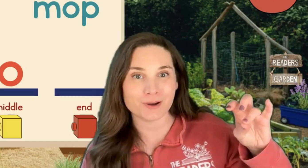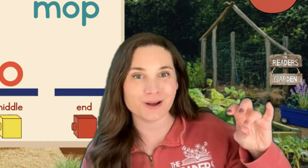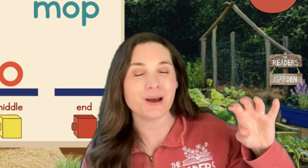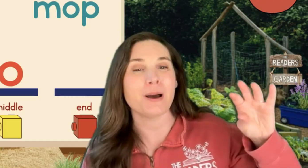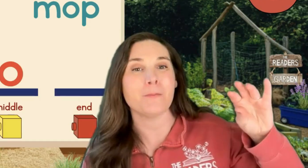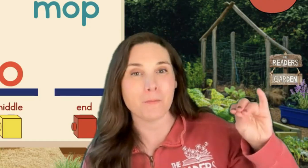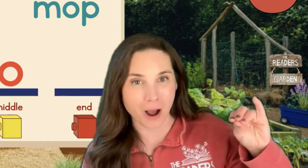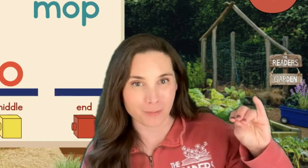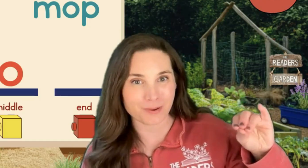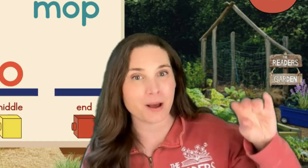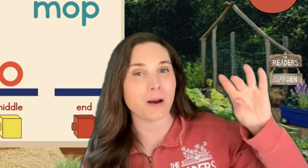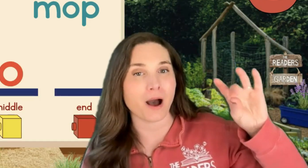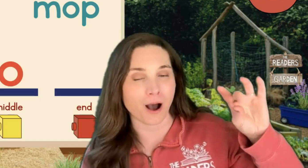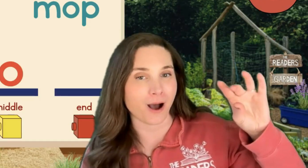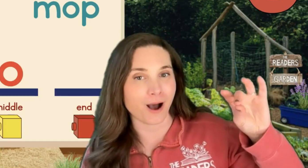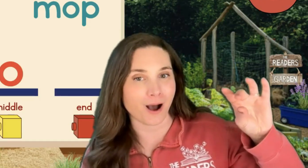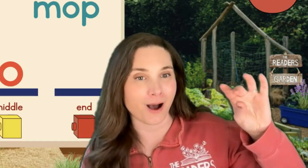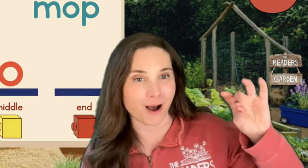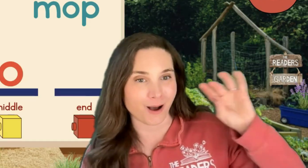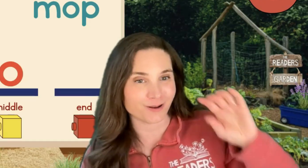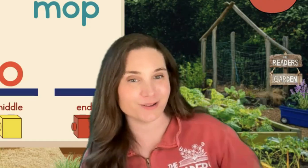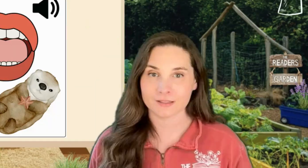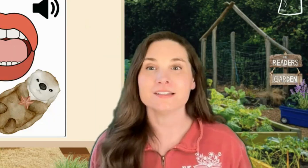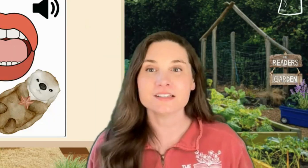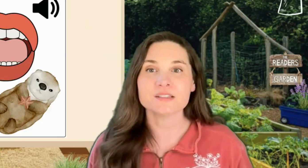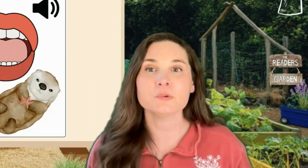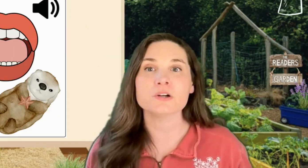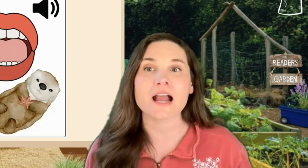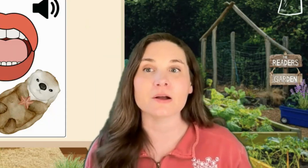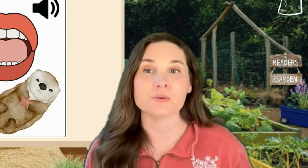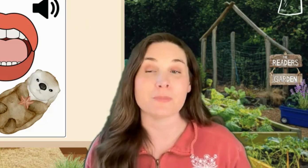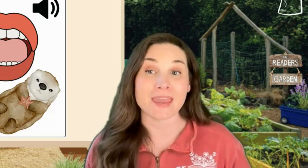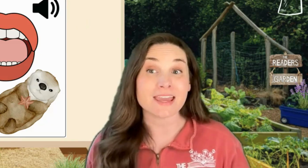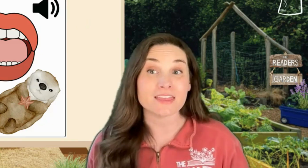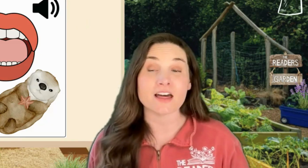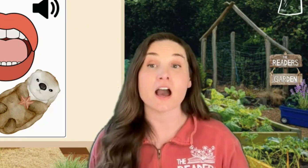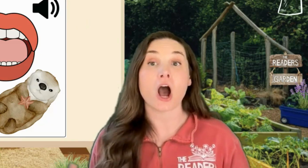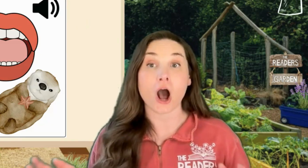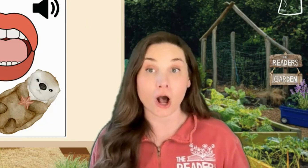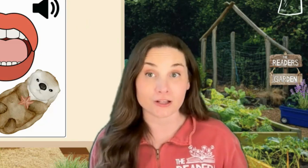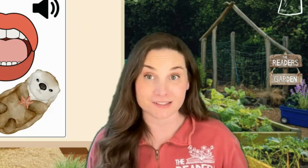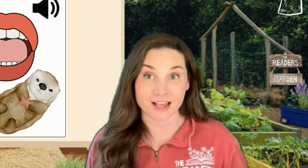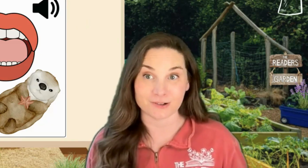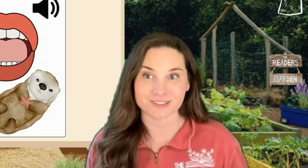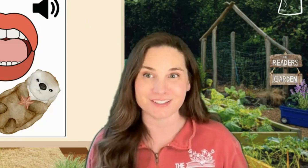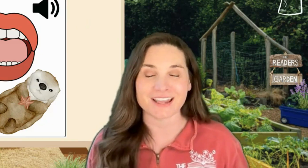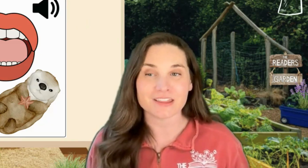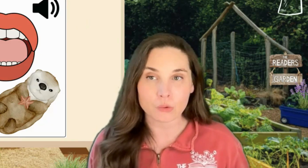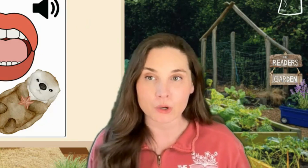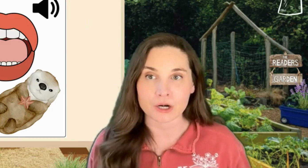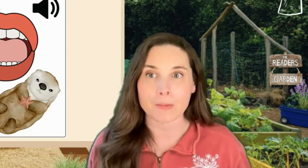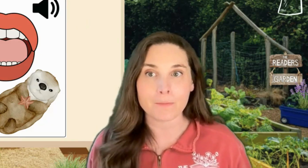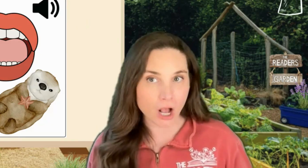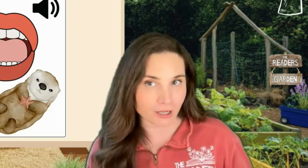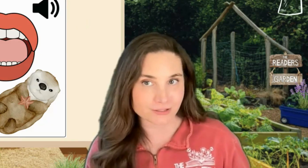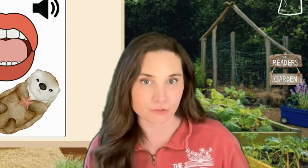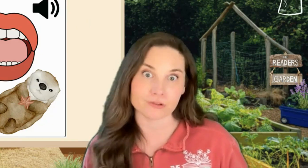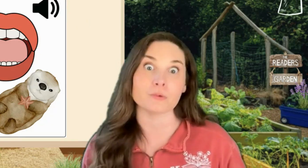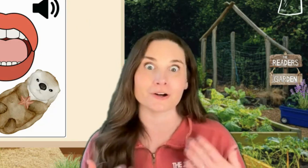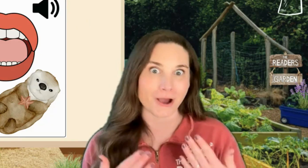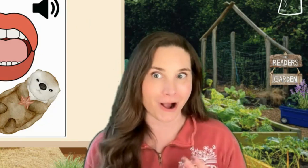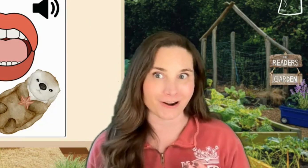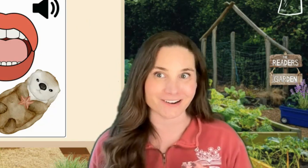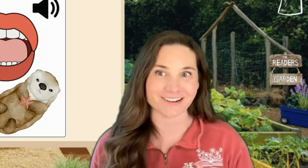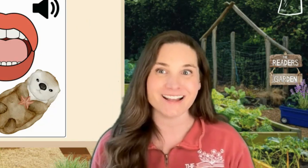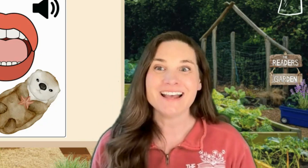m-op, mop. Ah, ah, ah. Let's explore how to make the ah sound, like in the word pot or